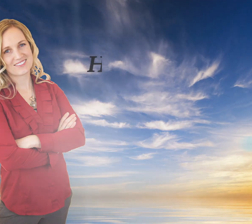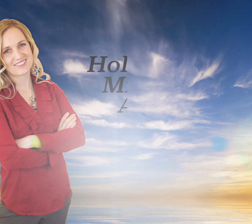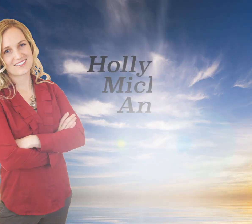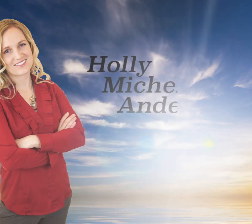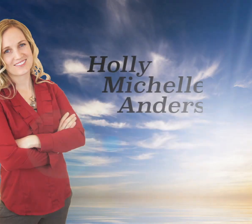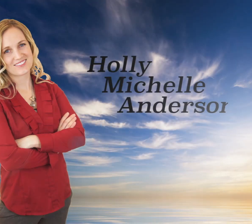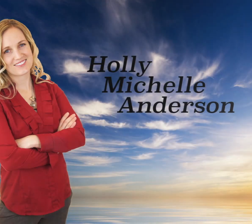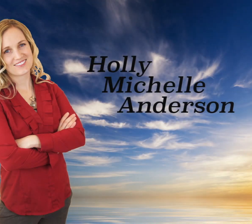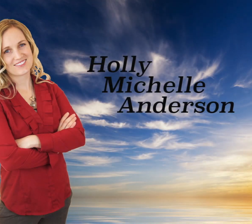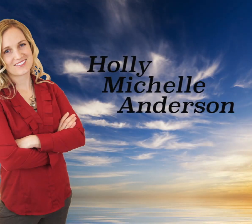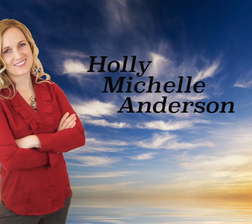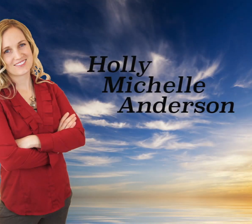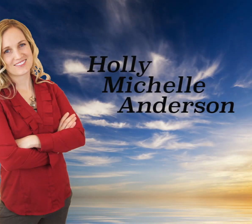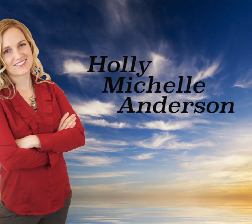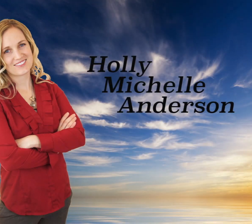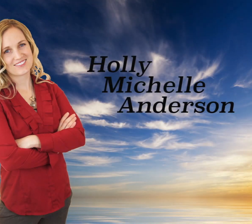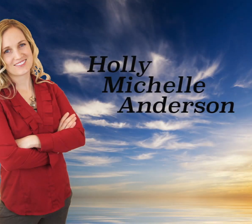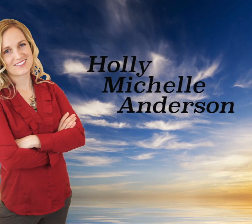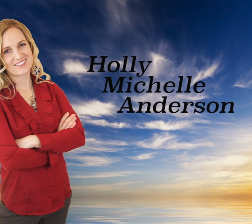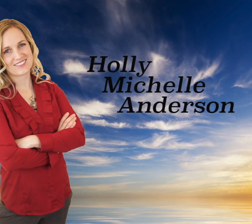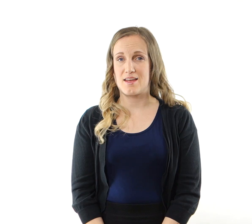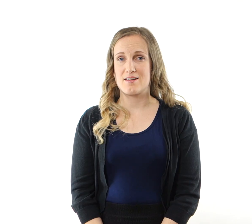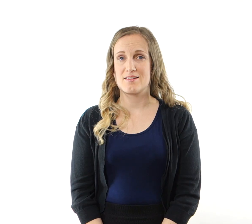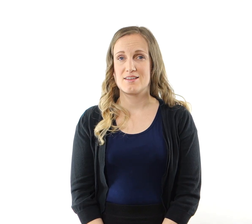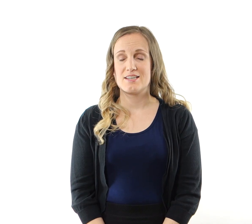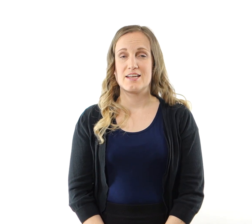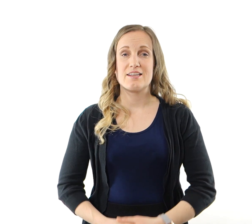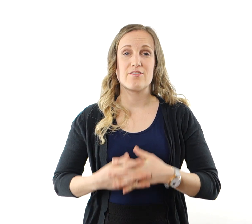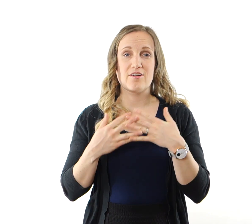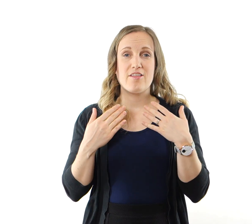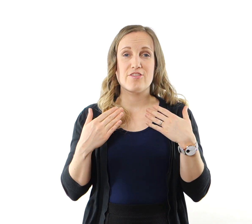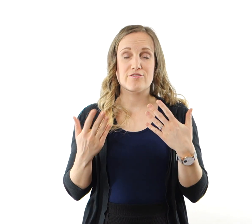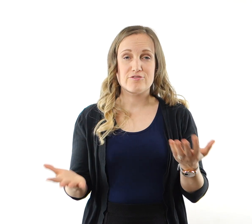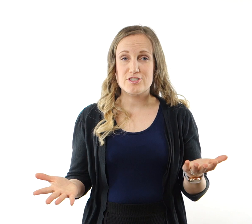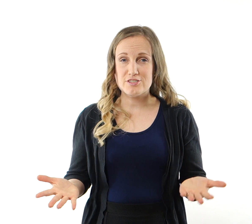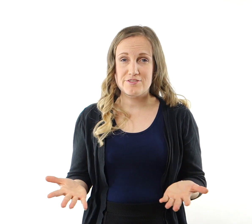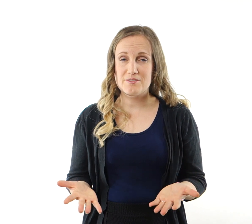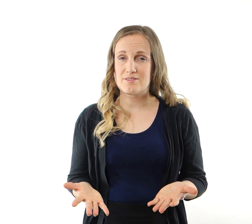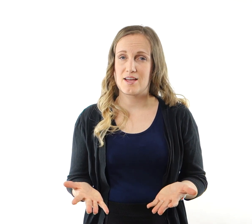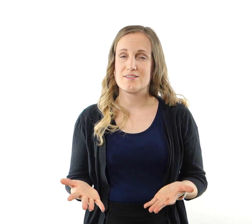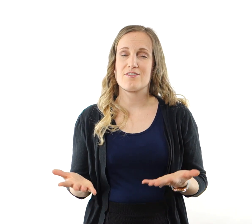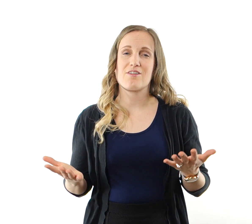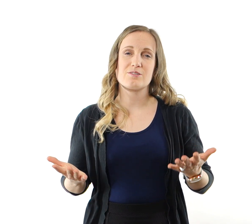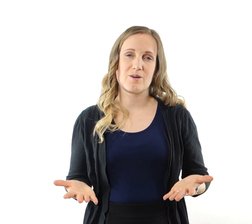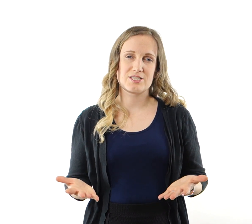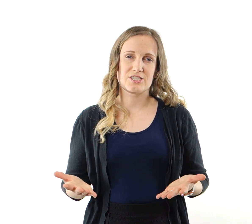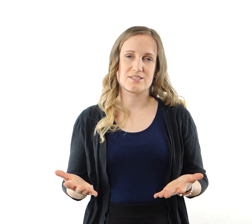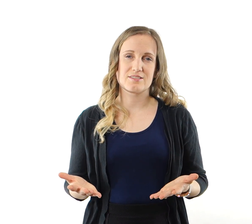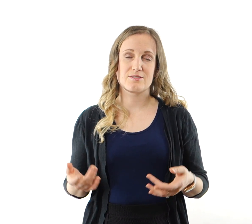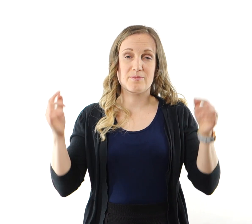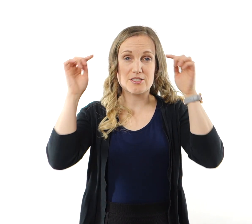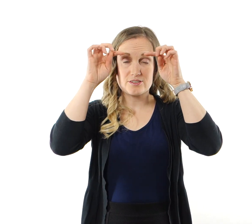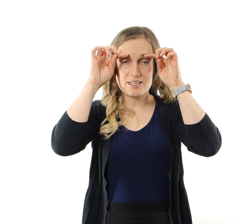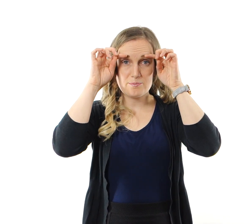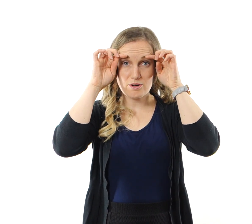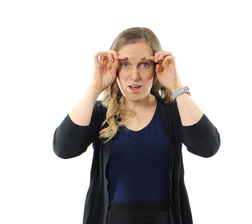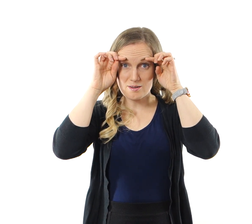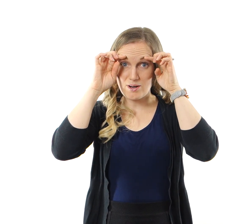This is the explanation video for when he comes again. Now, the first few lines are all questions, so make sure to keep your eyebrows